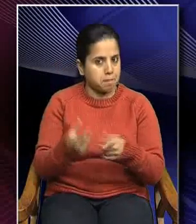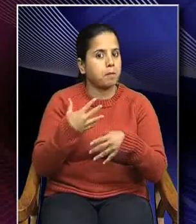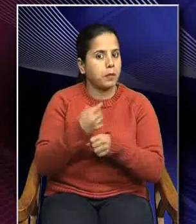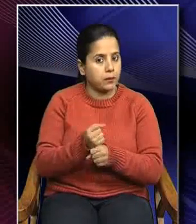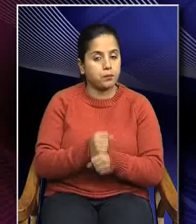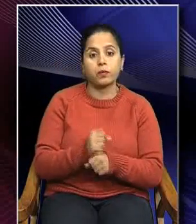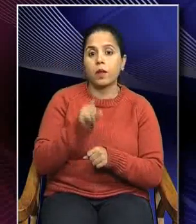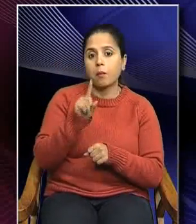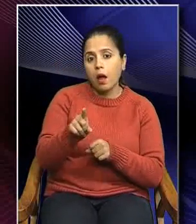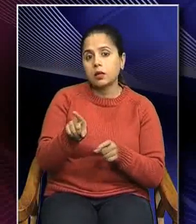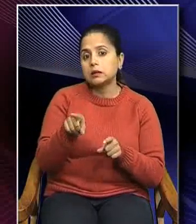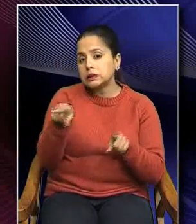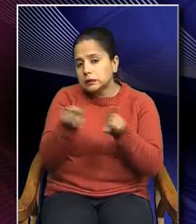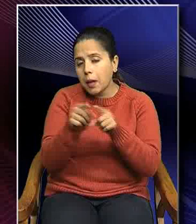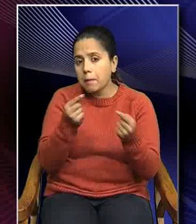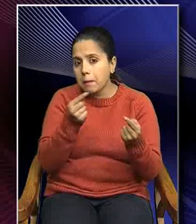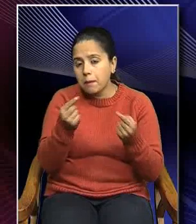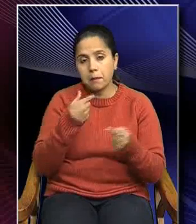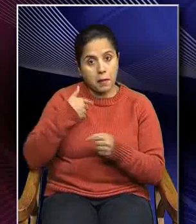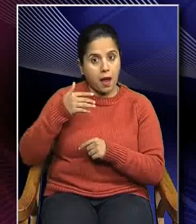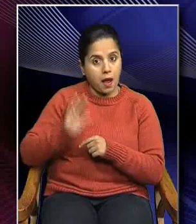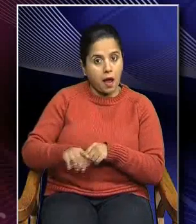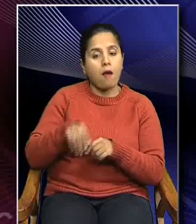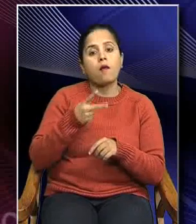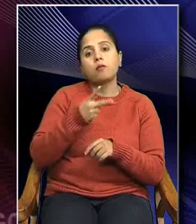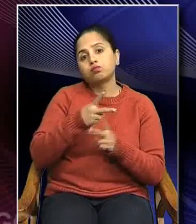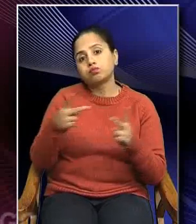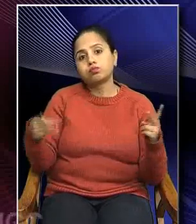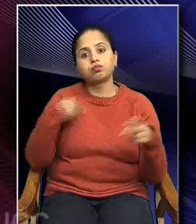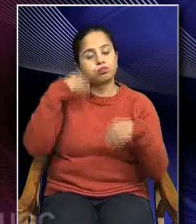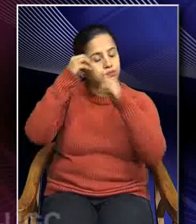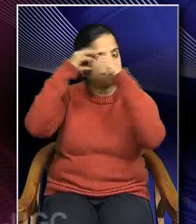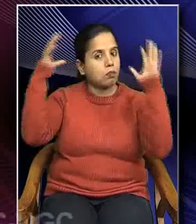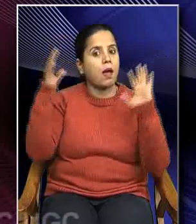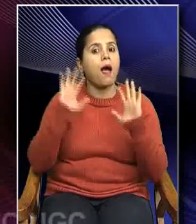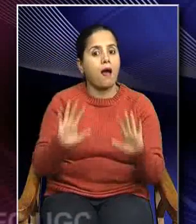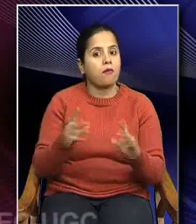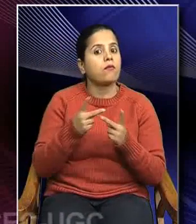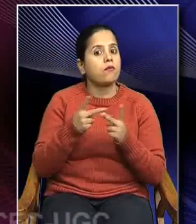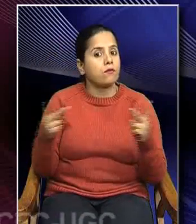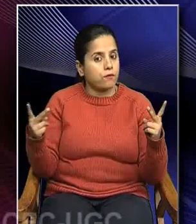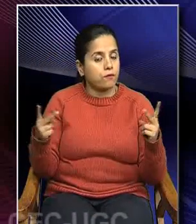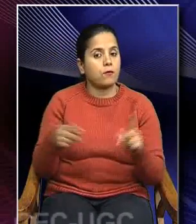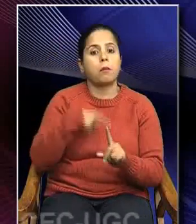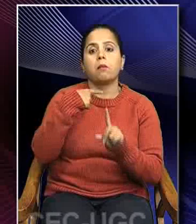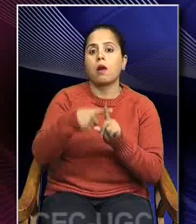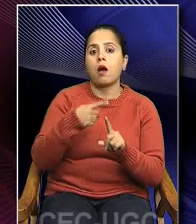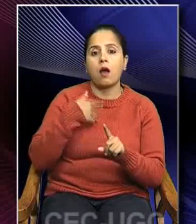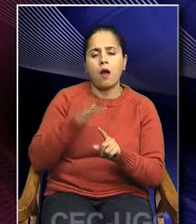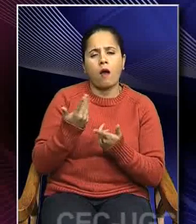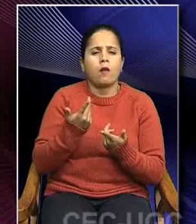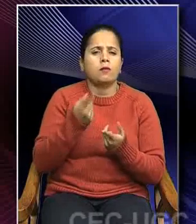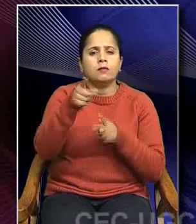But alongside it, we have several imaginations, we have several, you can